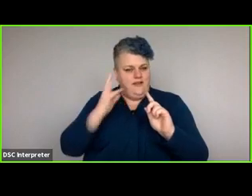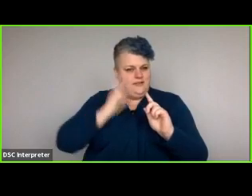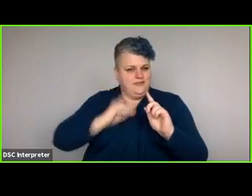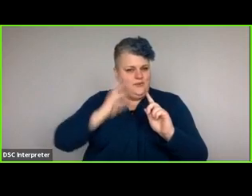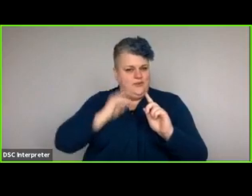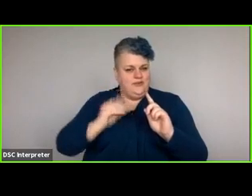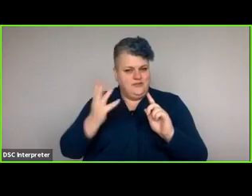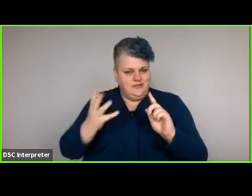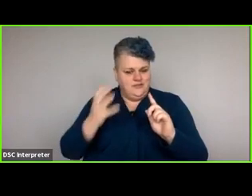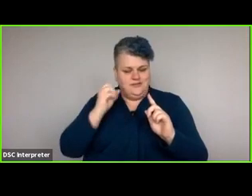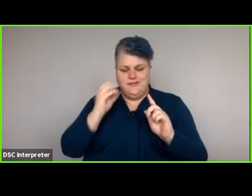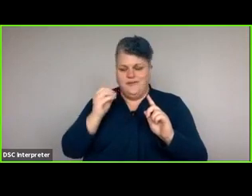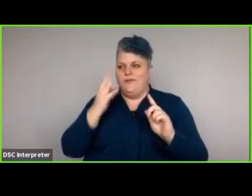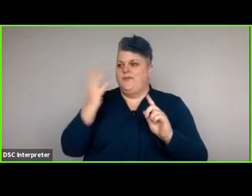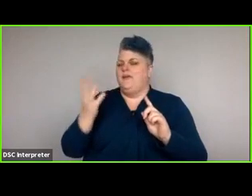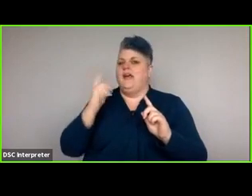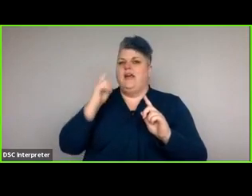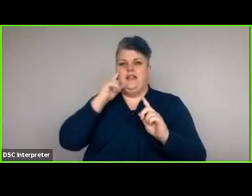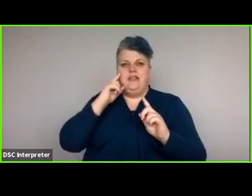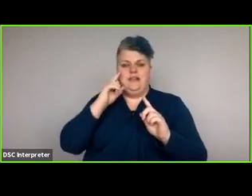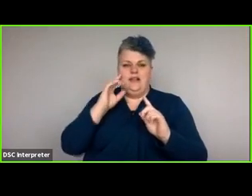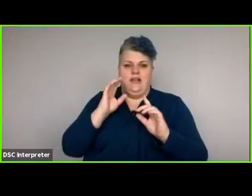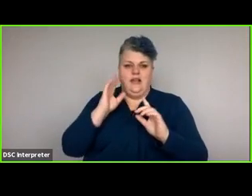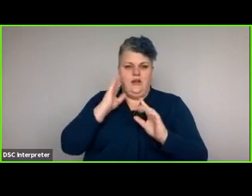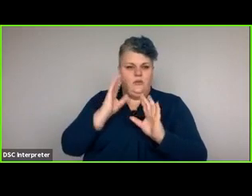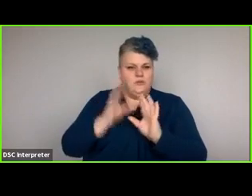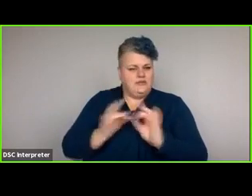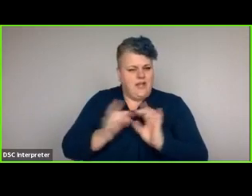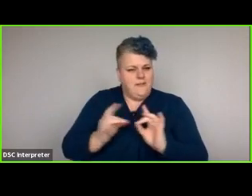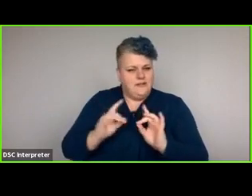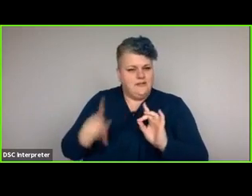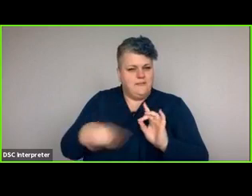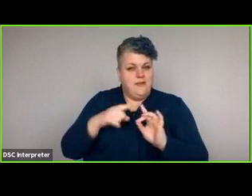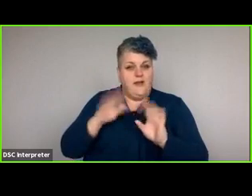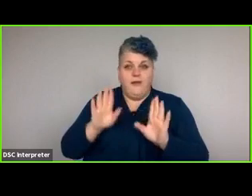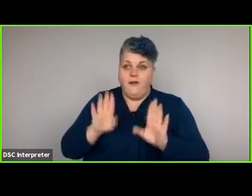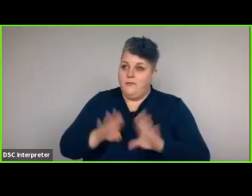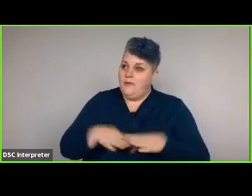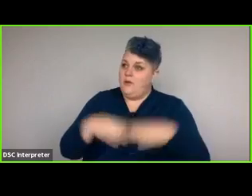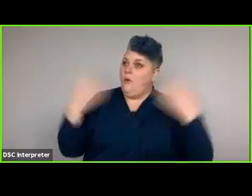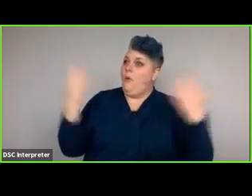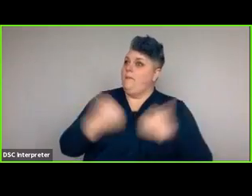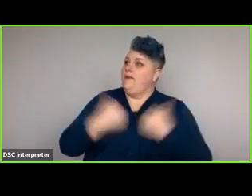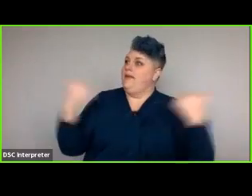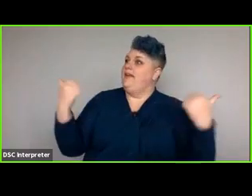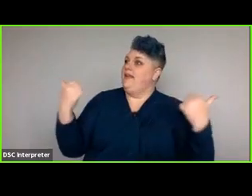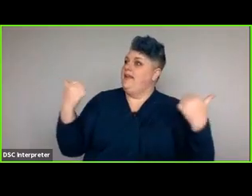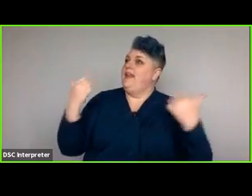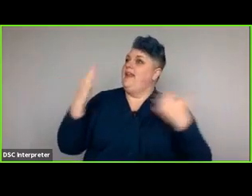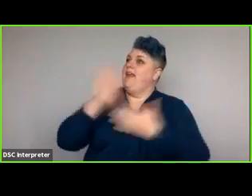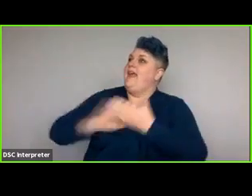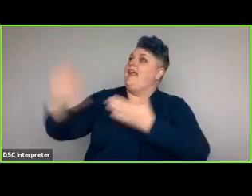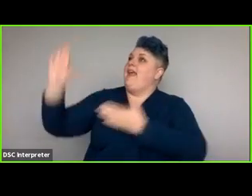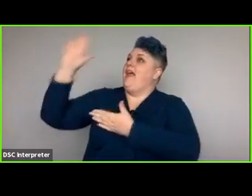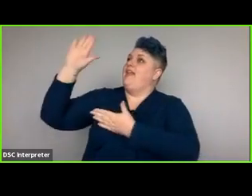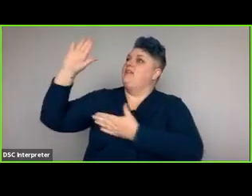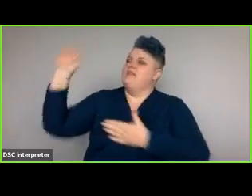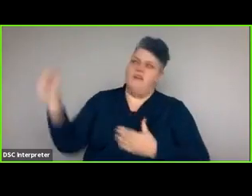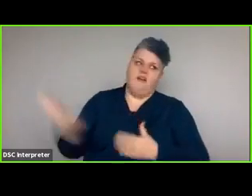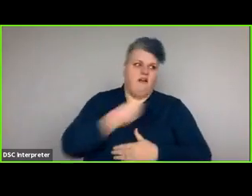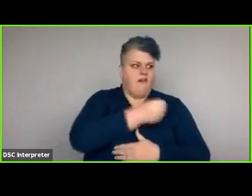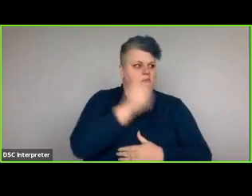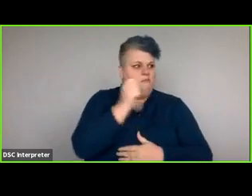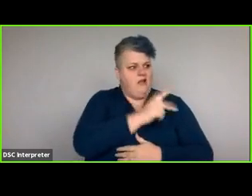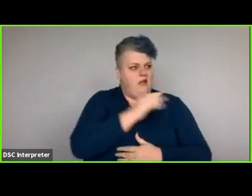that the comments that were made about being able to be open and be who you are when you're away at college, and now you're being forced to live at home